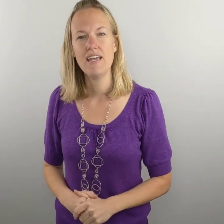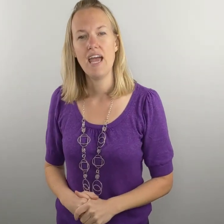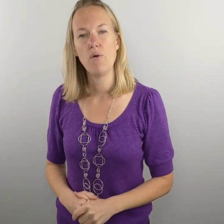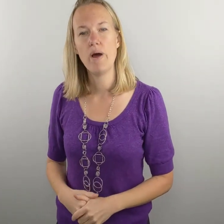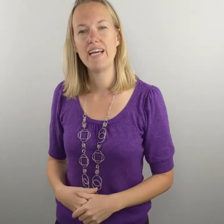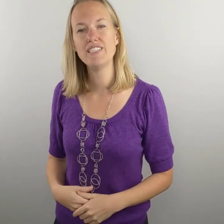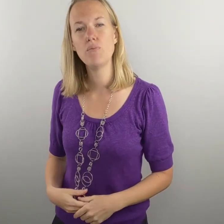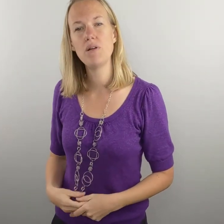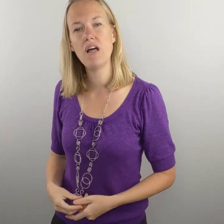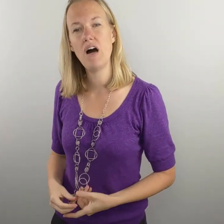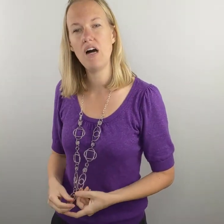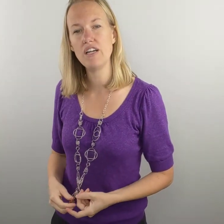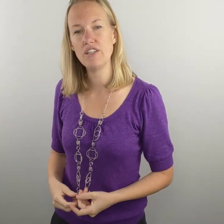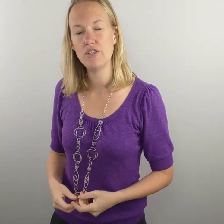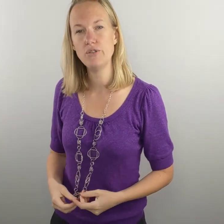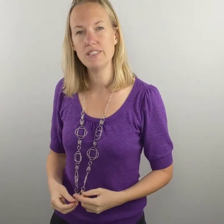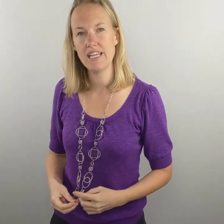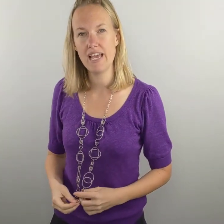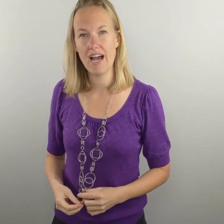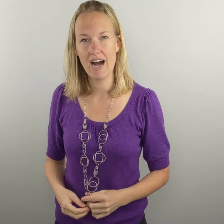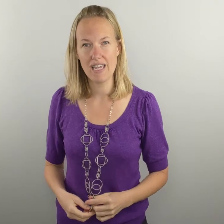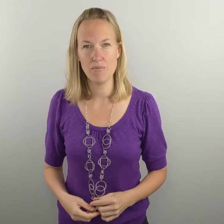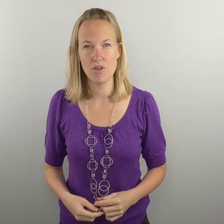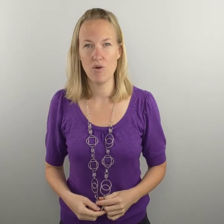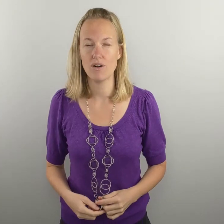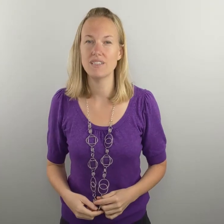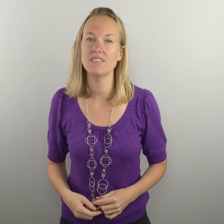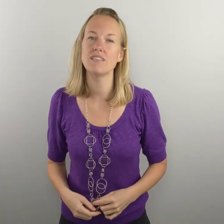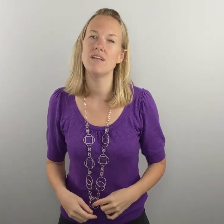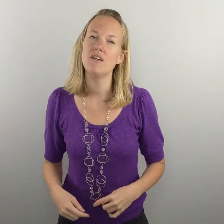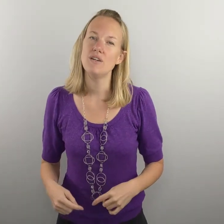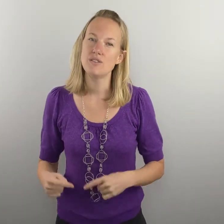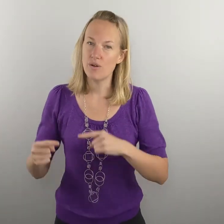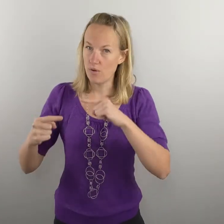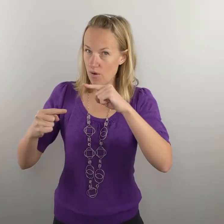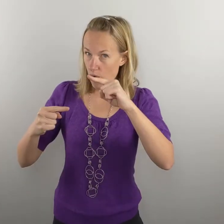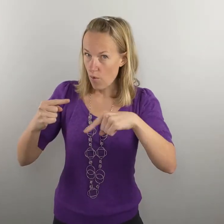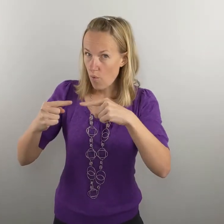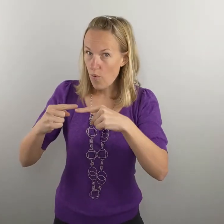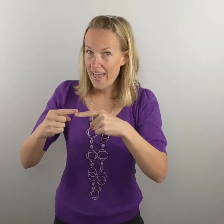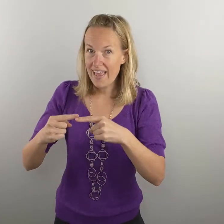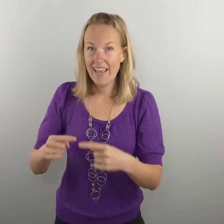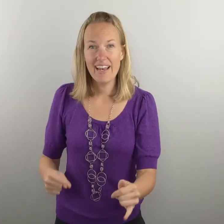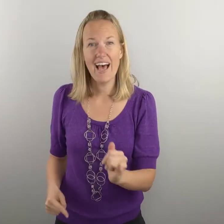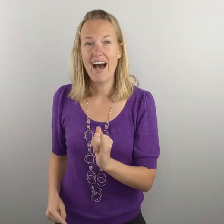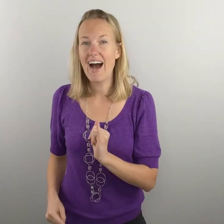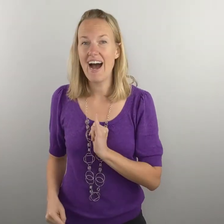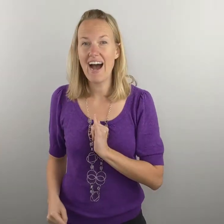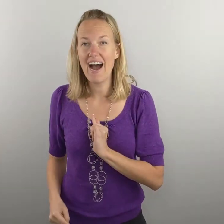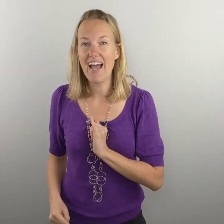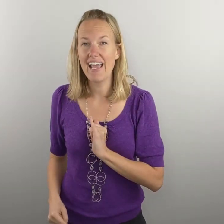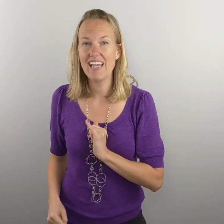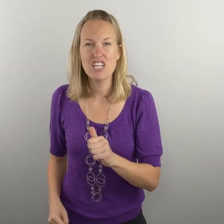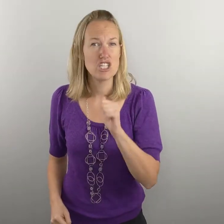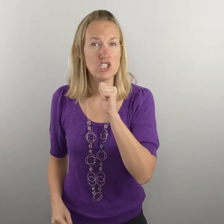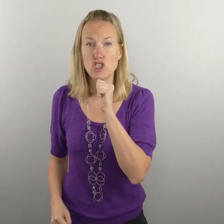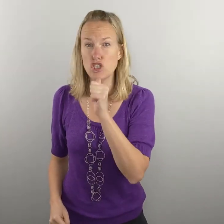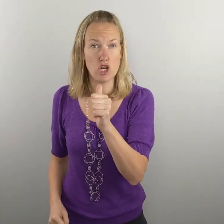And when I don't belong, you say I am yours. So when I